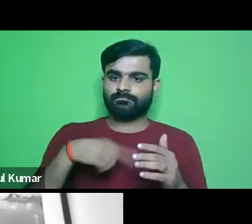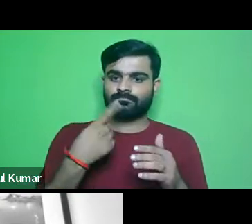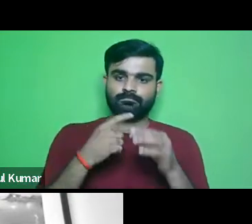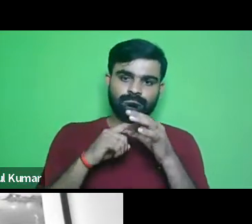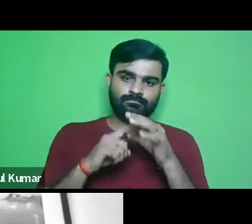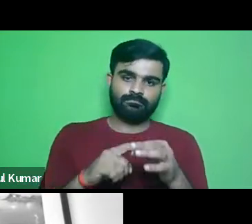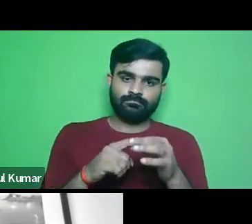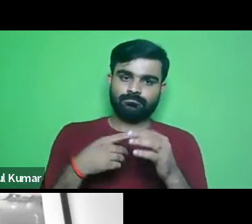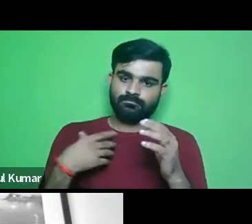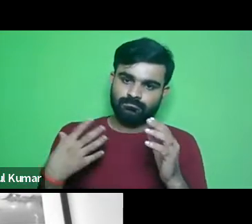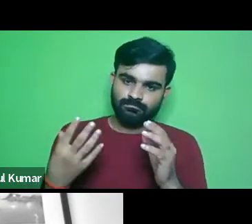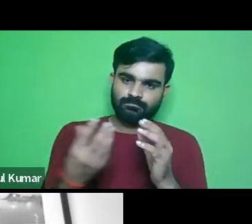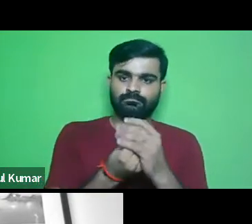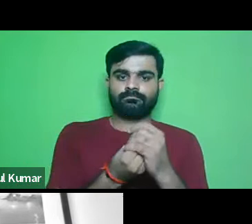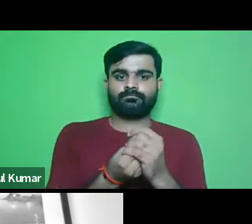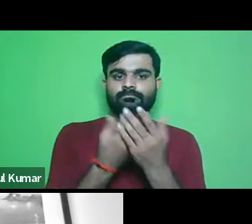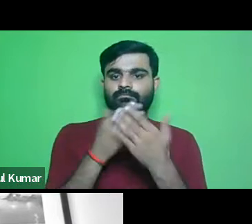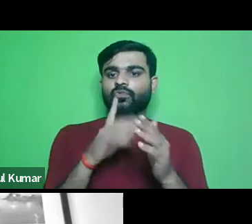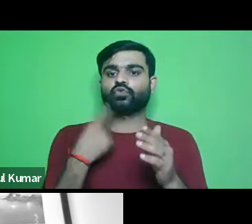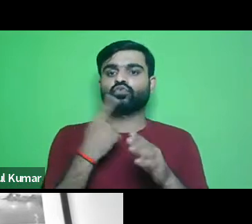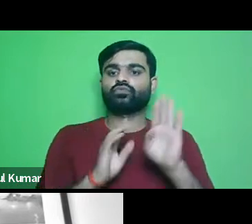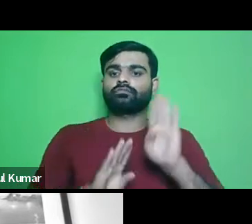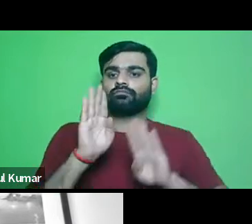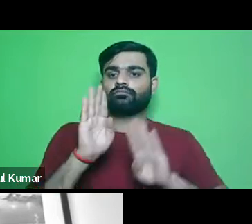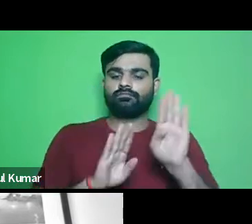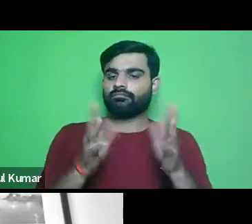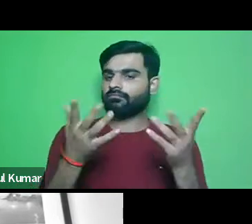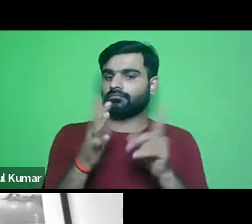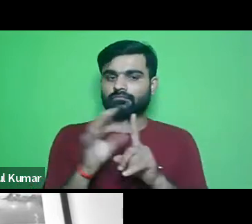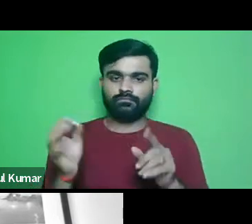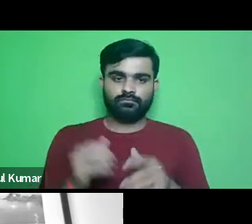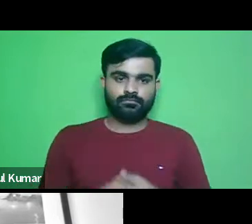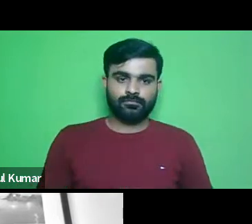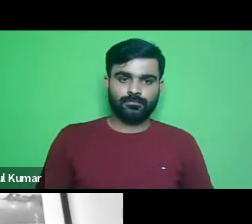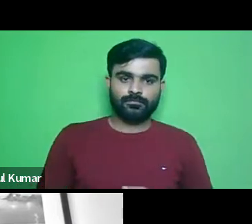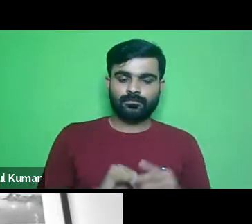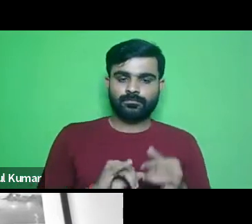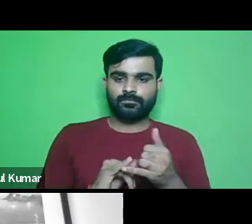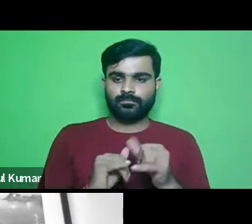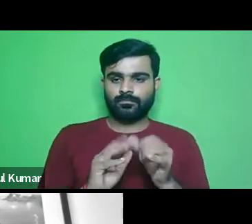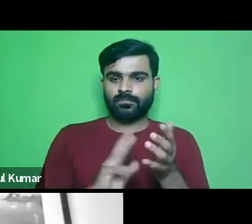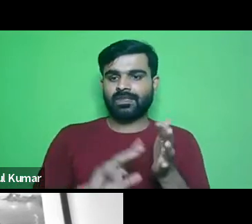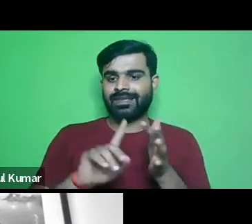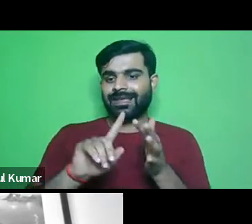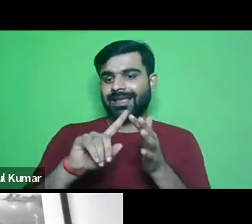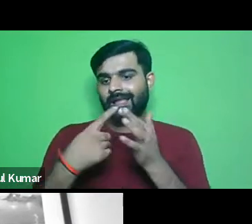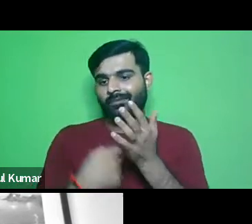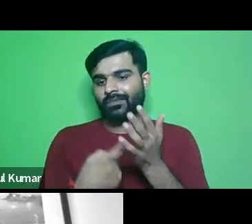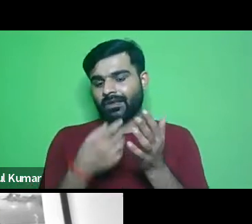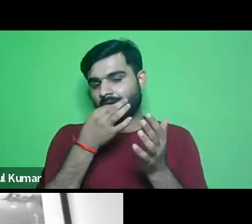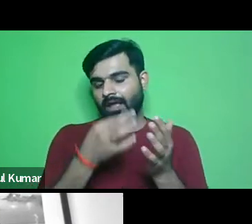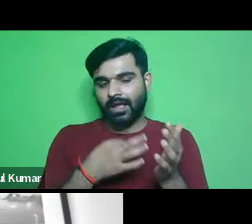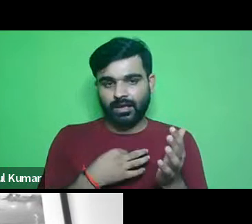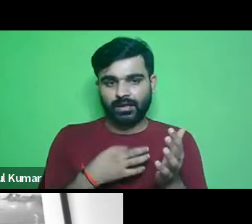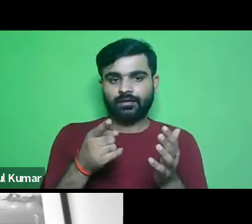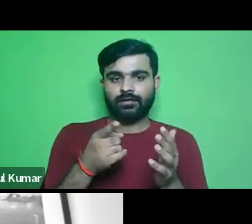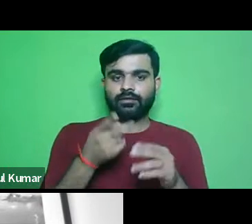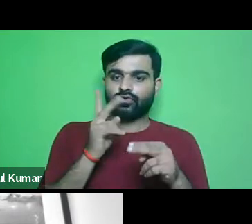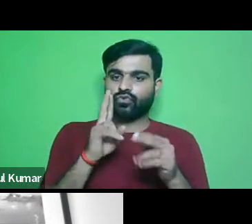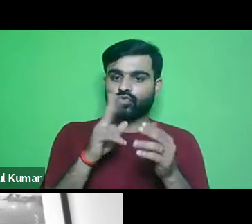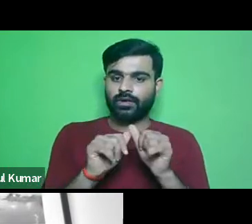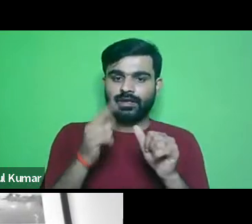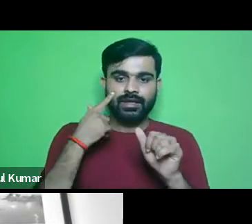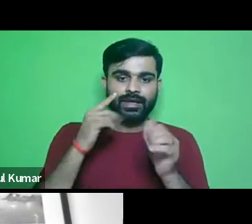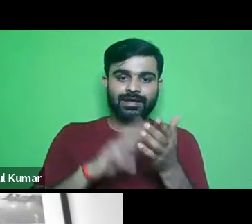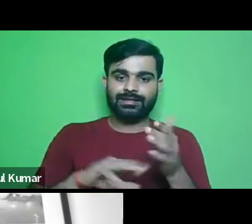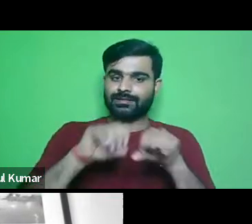questions together, and anyone who would like to take them can do so. Samir asks, is it really prudent to prohibit AI